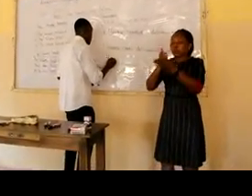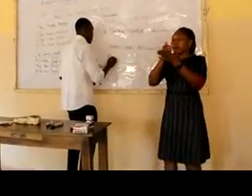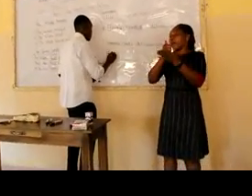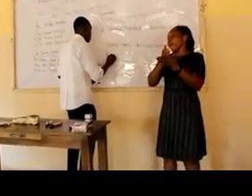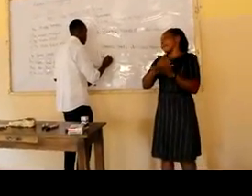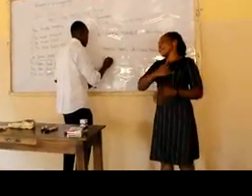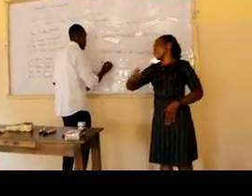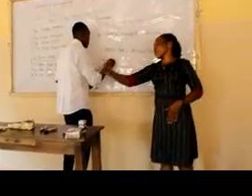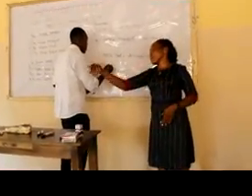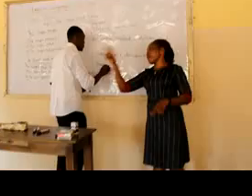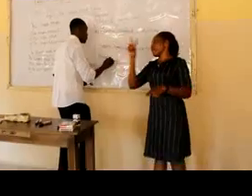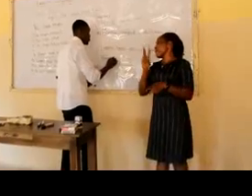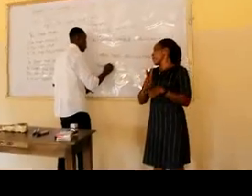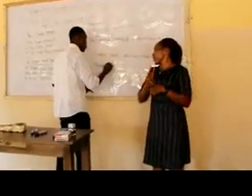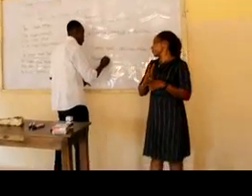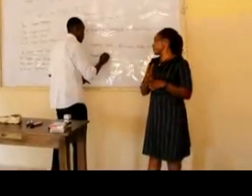Ifeoma